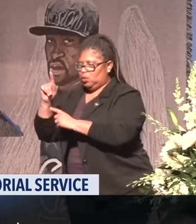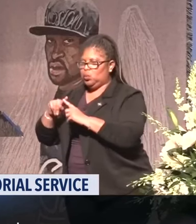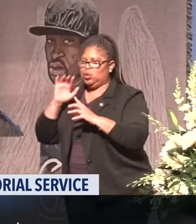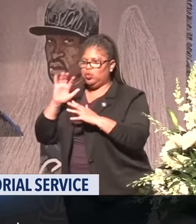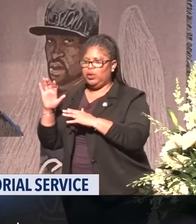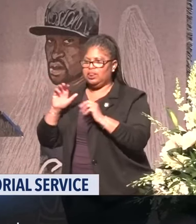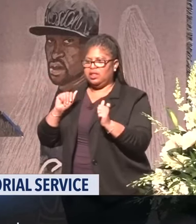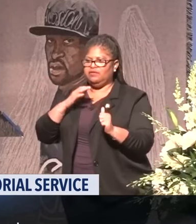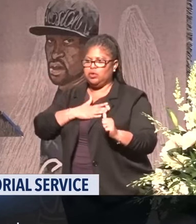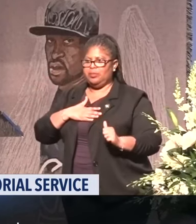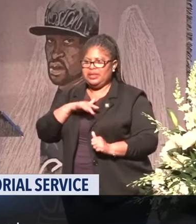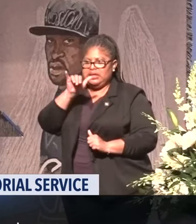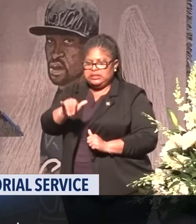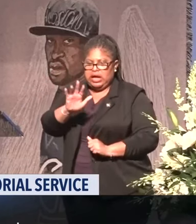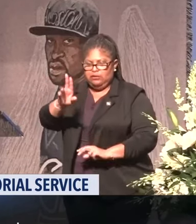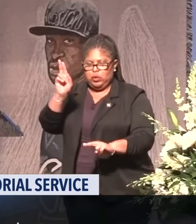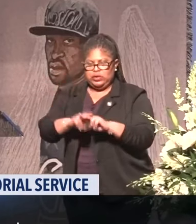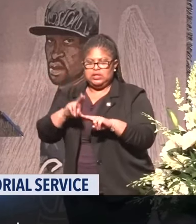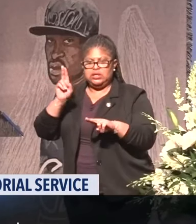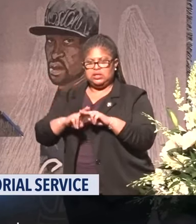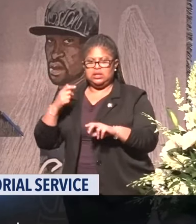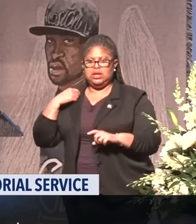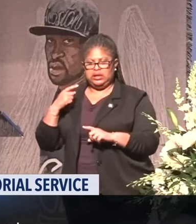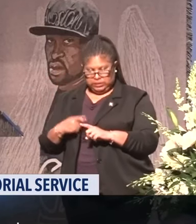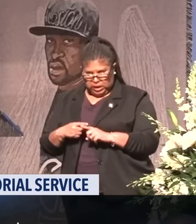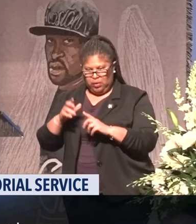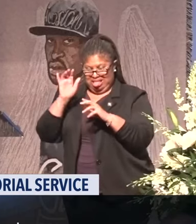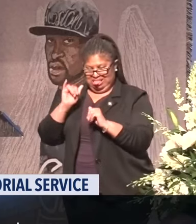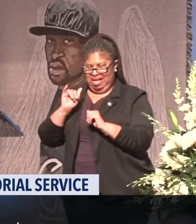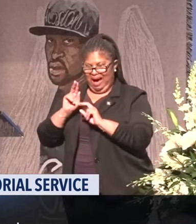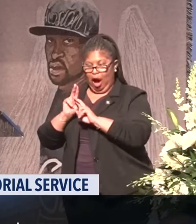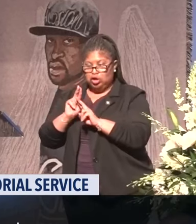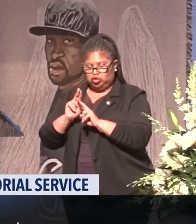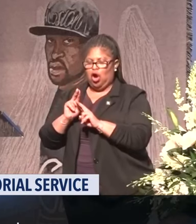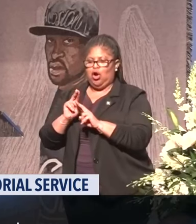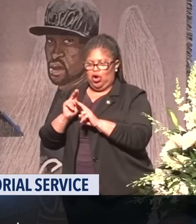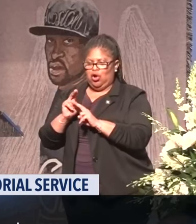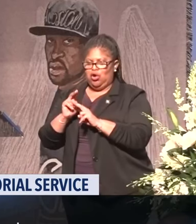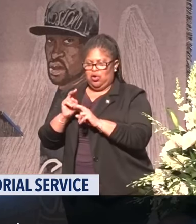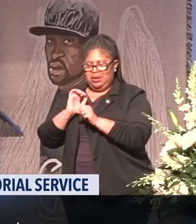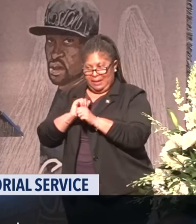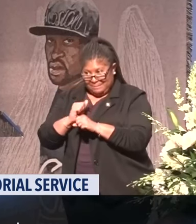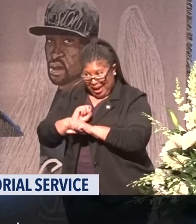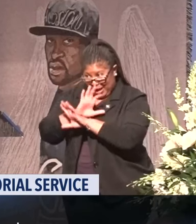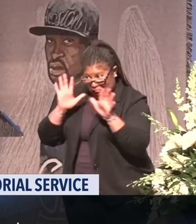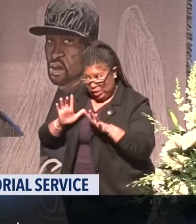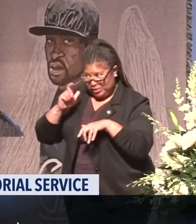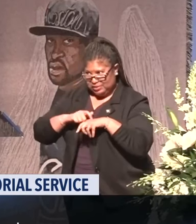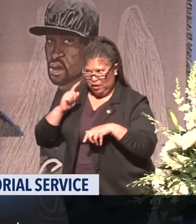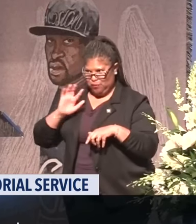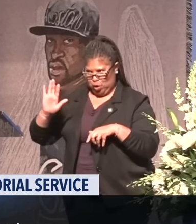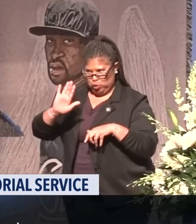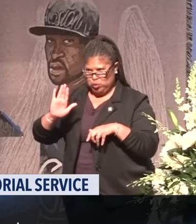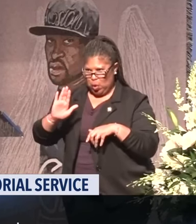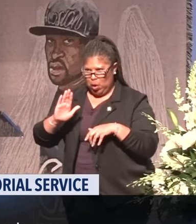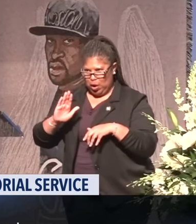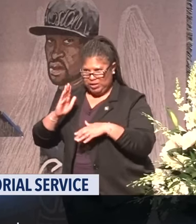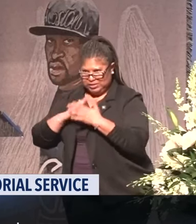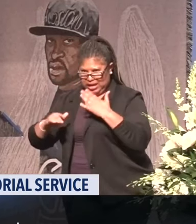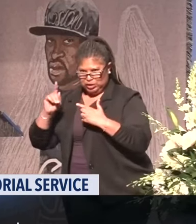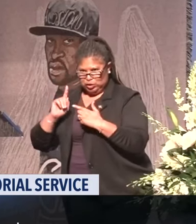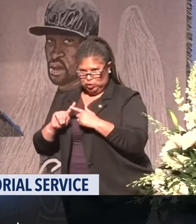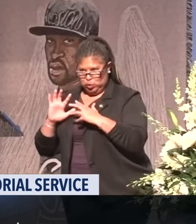to ask that you will stay in your seat until the usher has made it clear that it is time for your section to